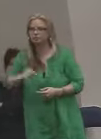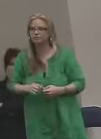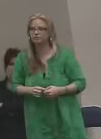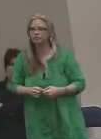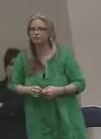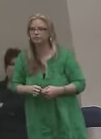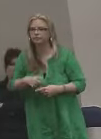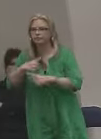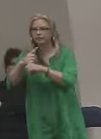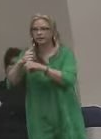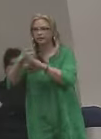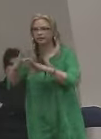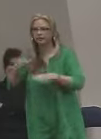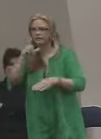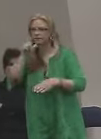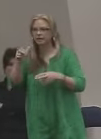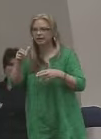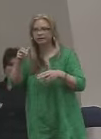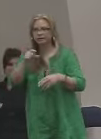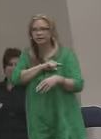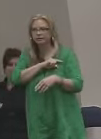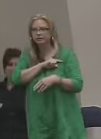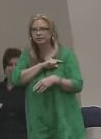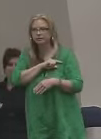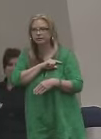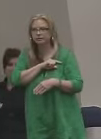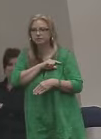The defendant was not guilty of the crime.